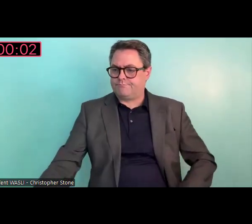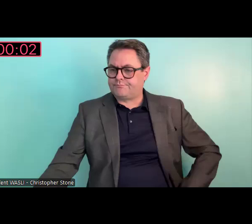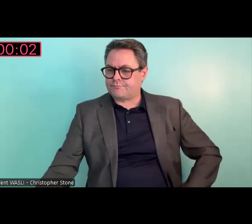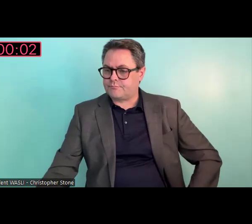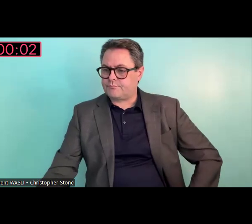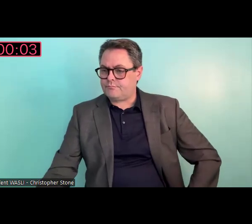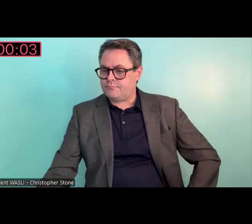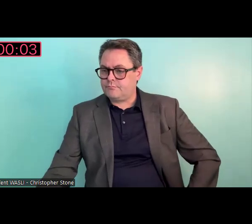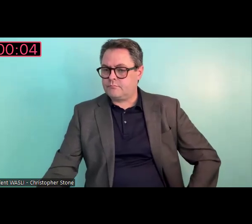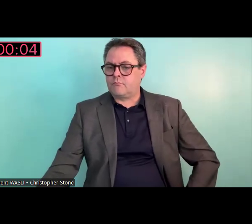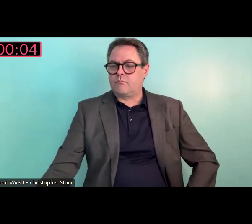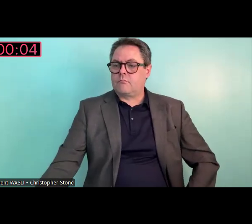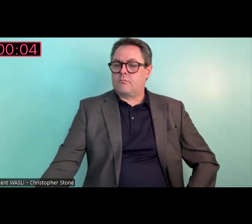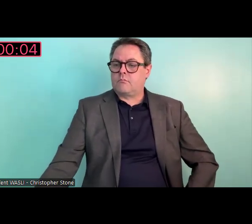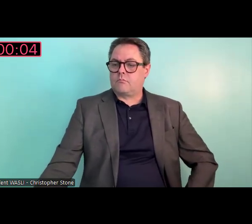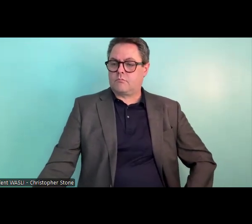Okay.